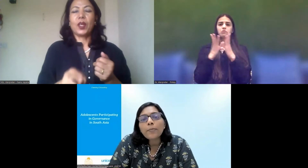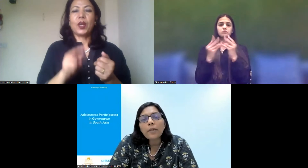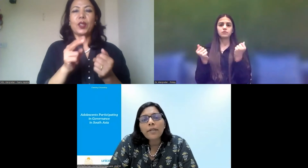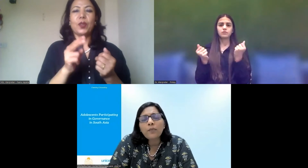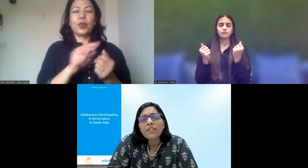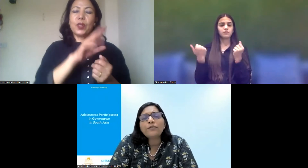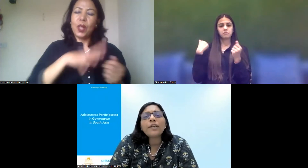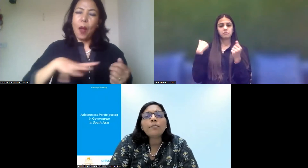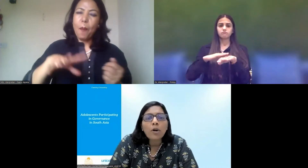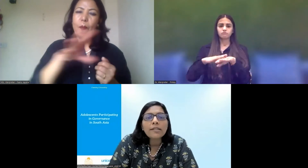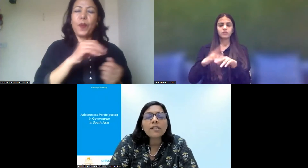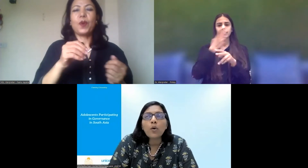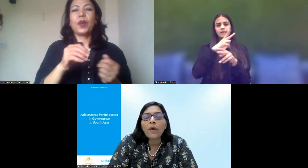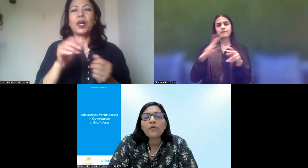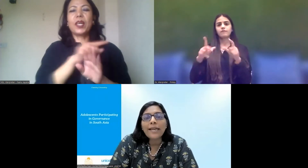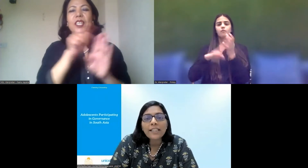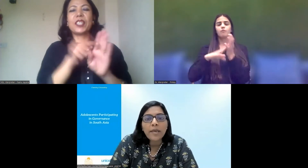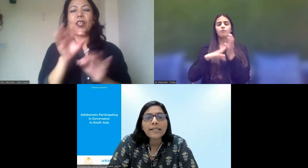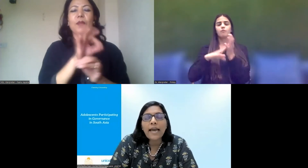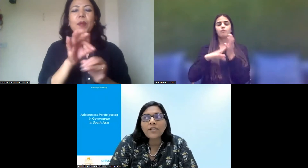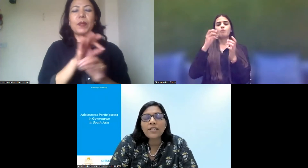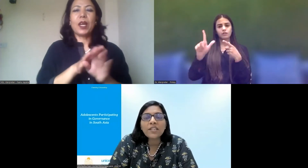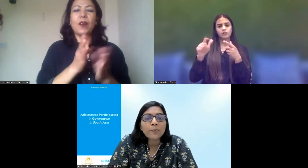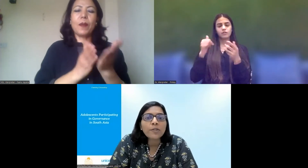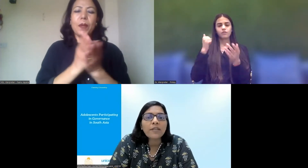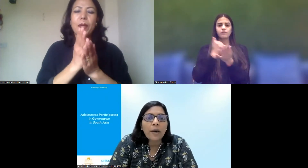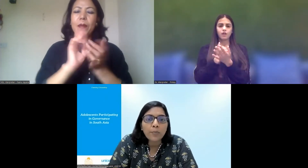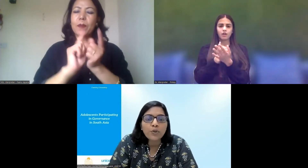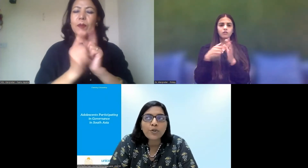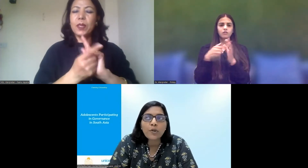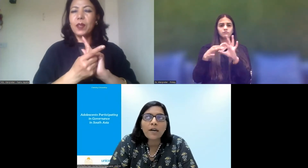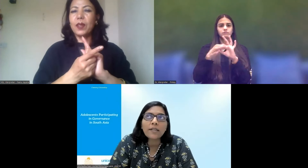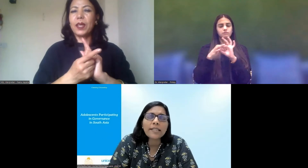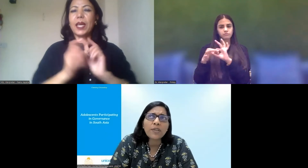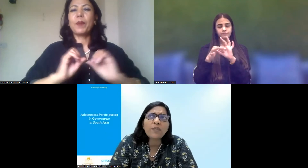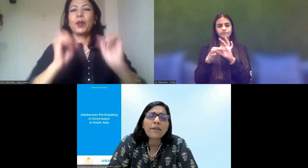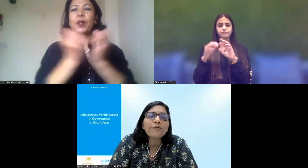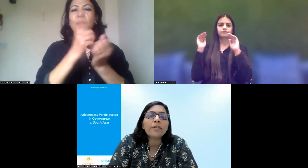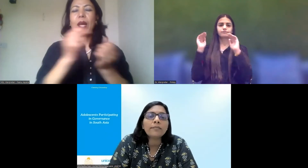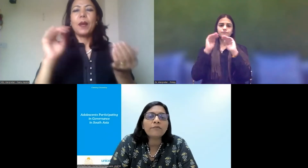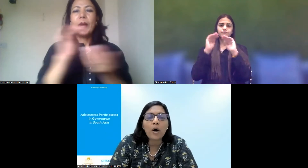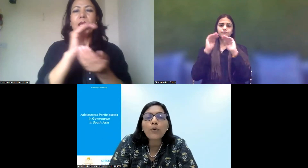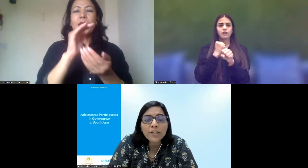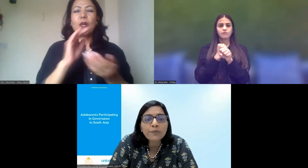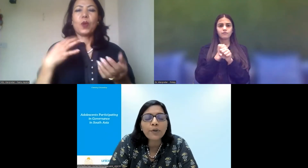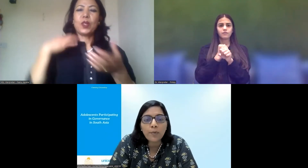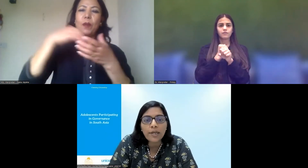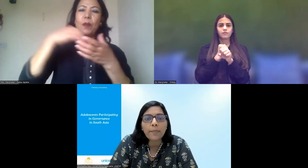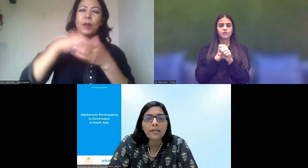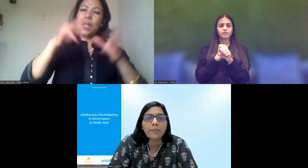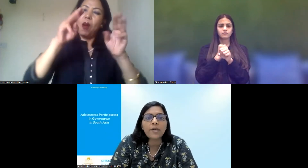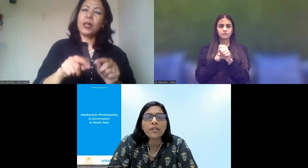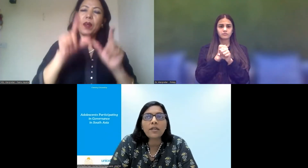we experimented with different models with rights-based and gender-responsive approach to governance with a very firm foundation for